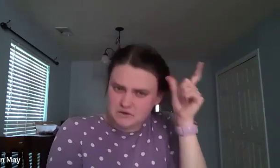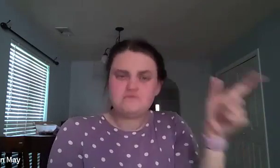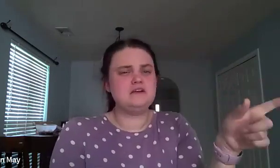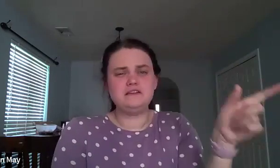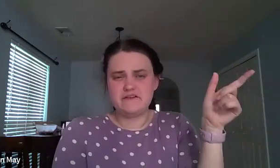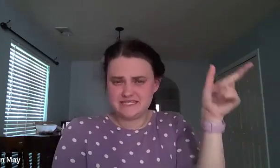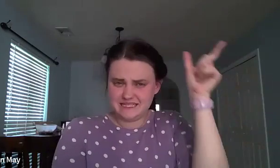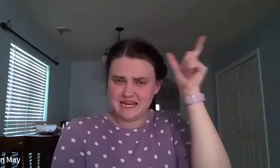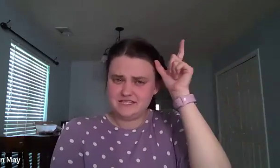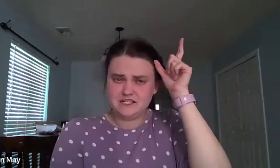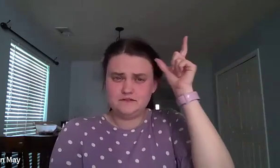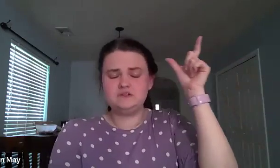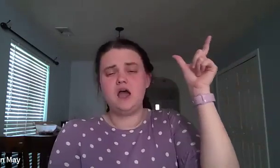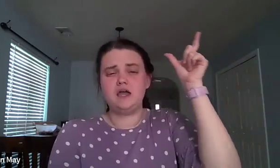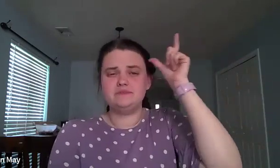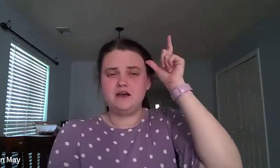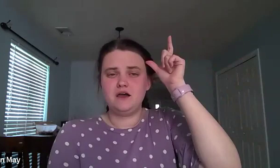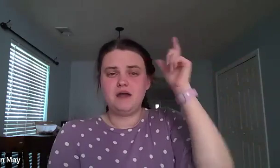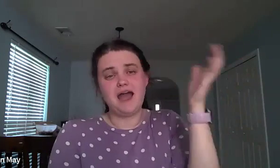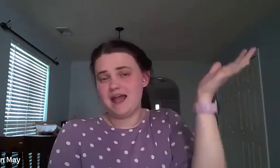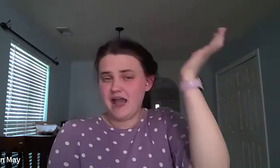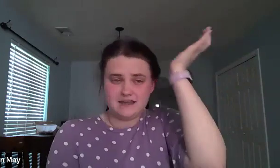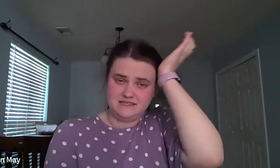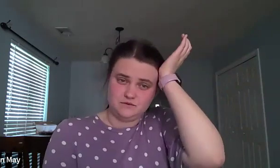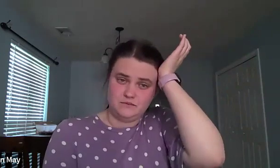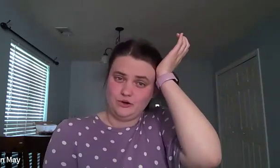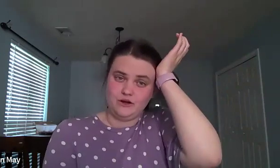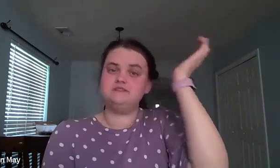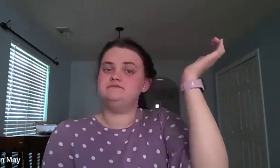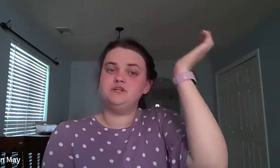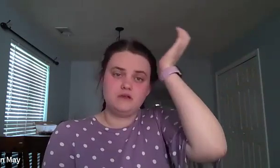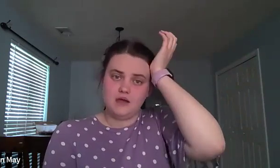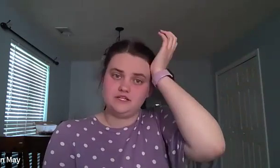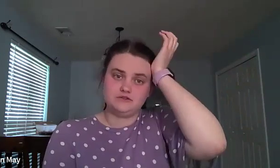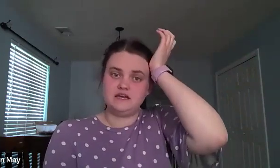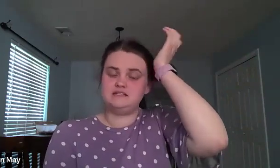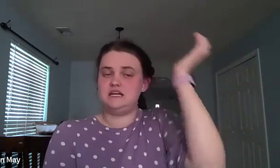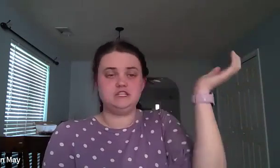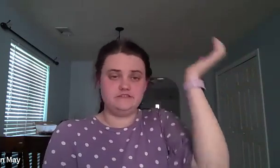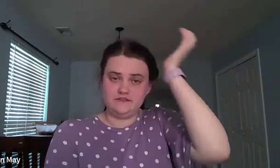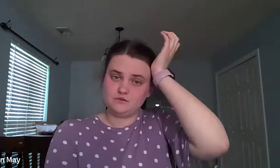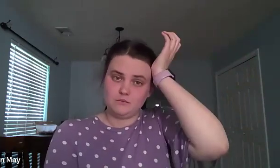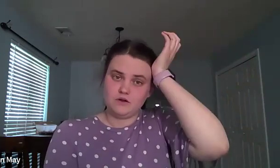Very rarely have I seen it. I've seen it a few times. I see this one more often, you know, cabbage or lettuce. I've seen this one more